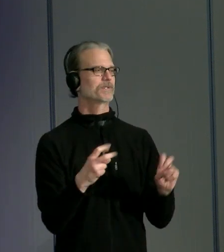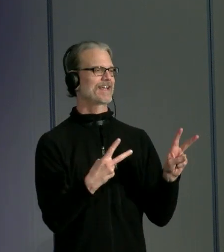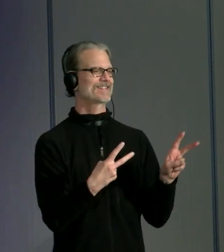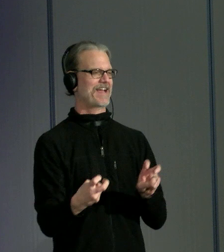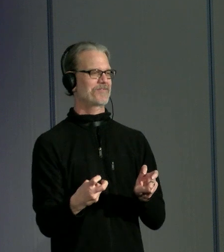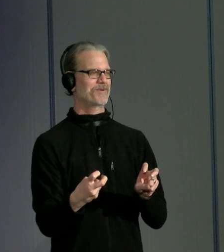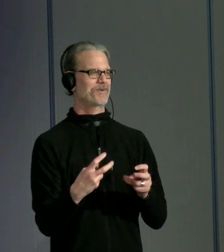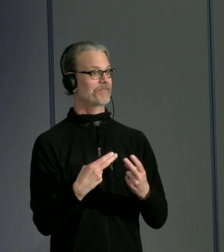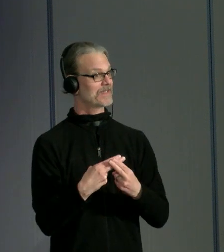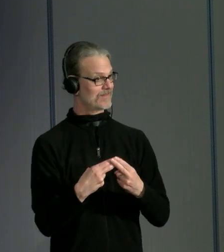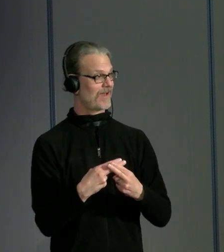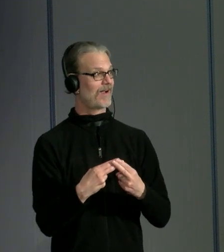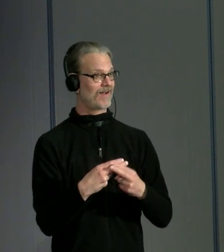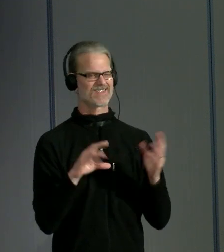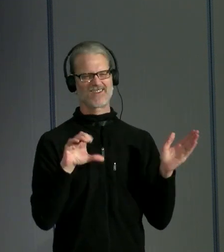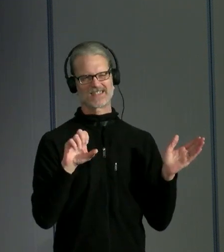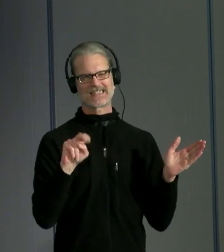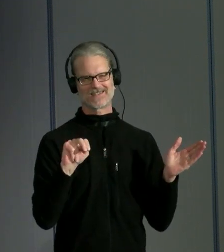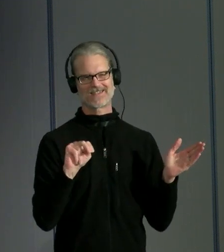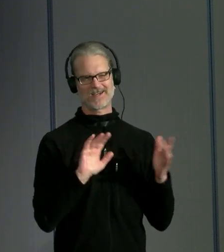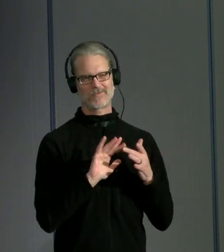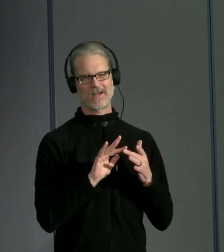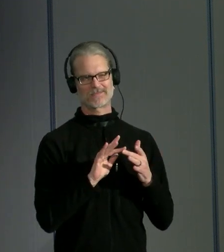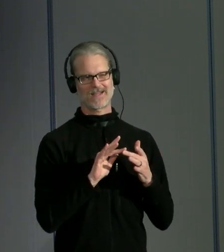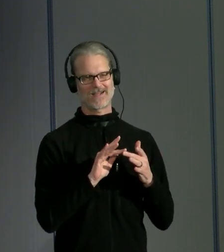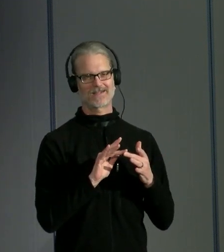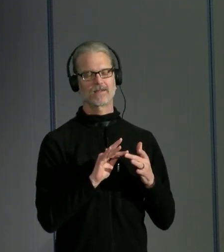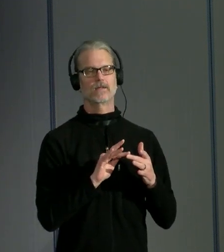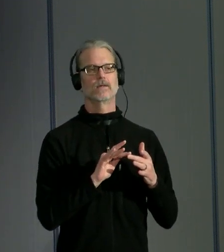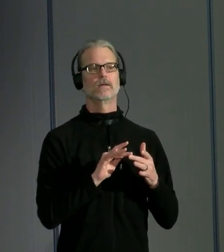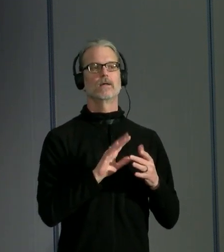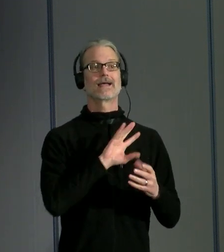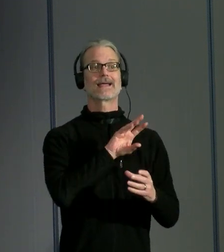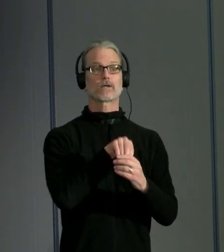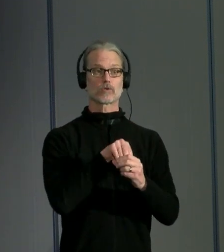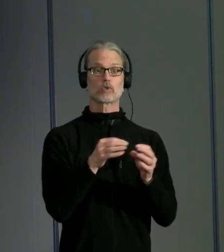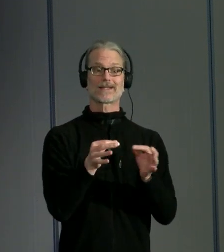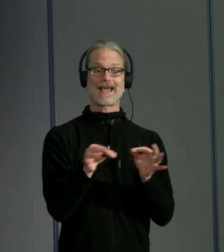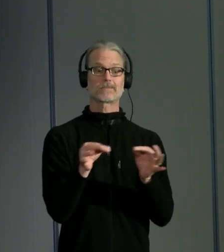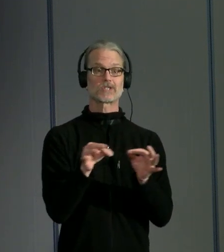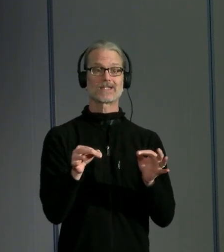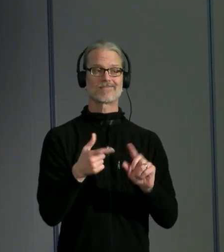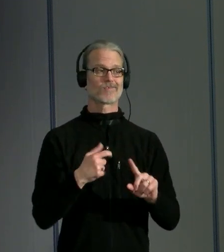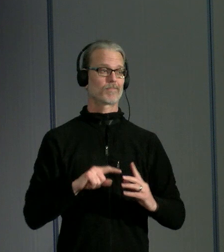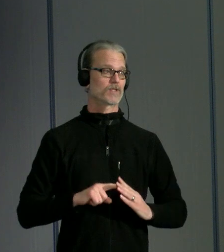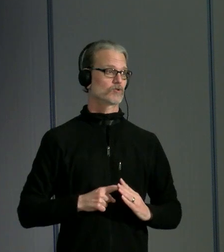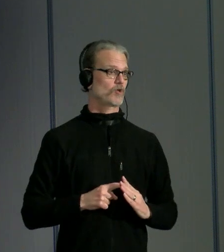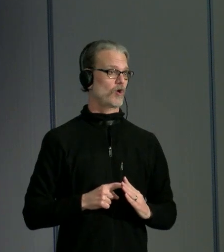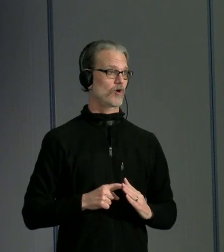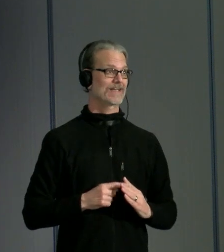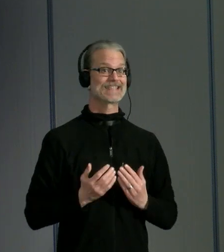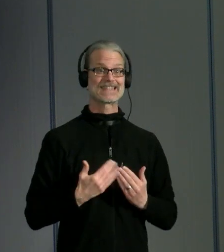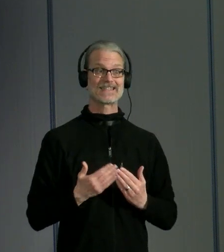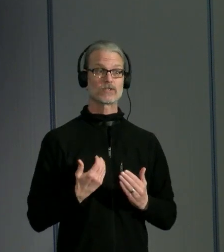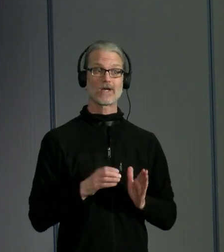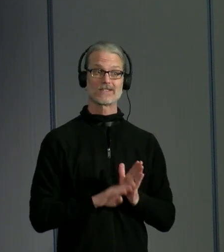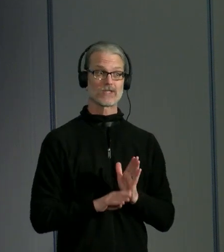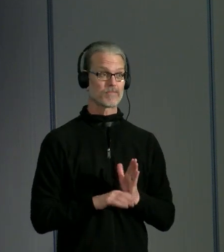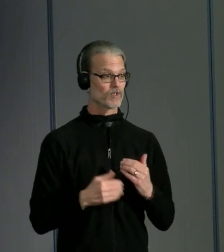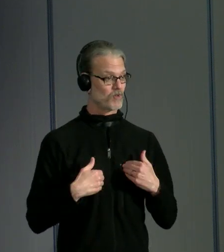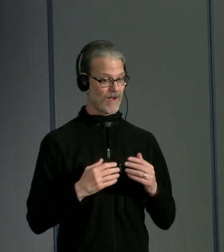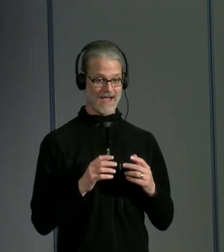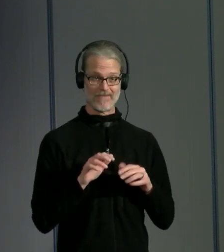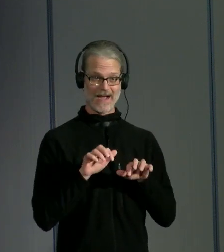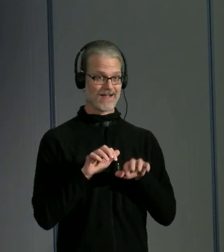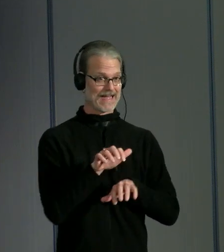the hyperlink within the CSUN website. Include captioning from the start. It's a lot easier and cheaper to have